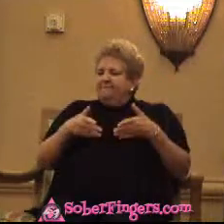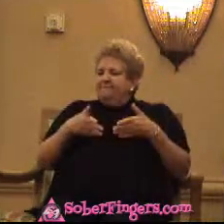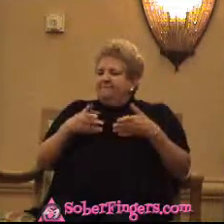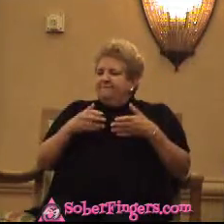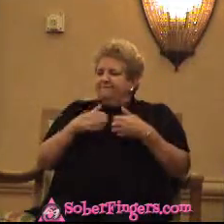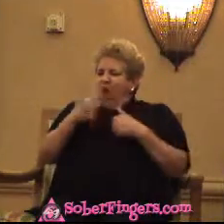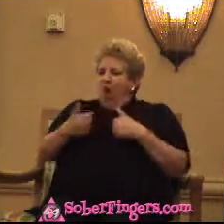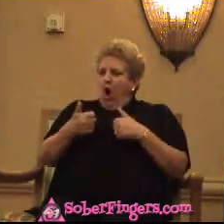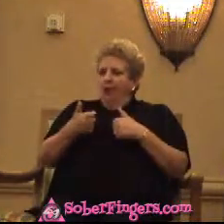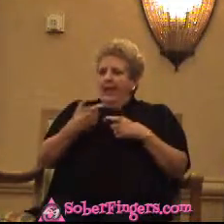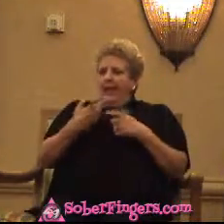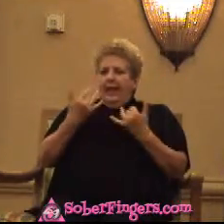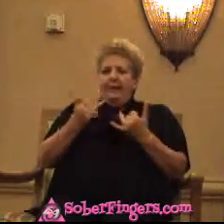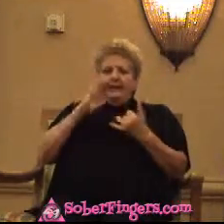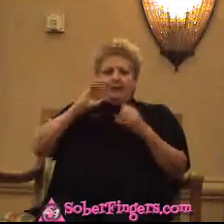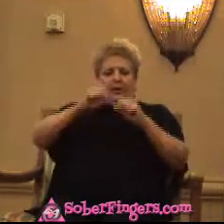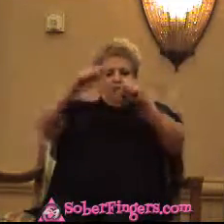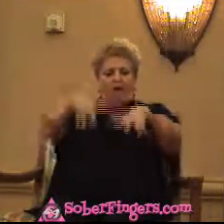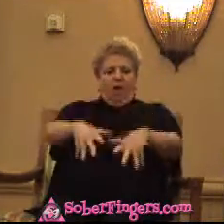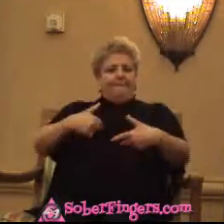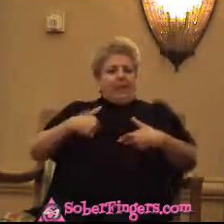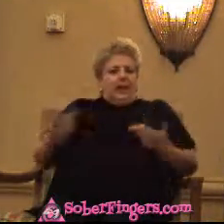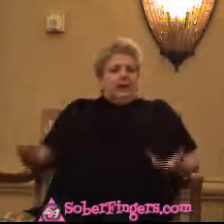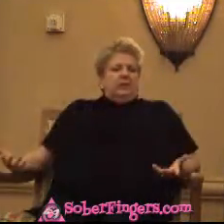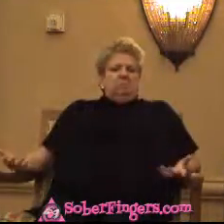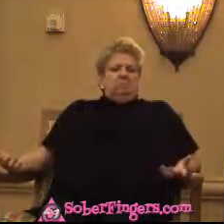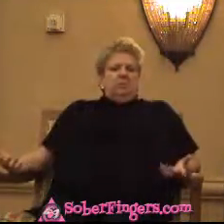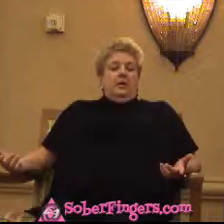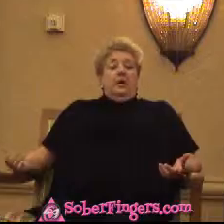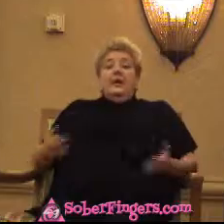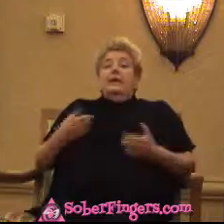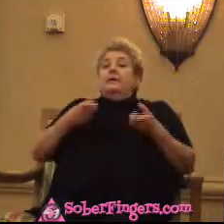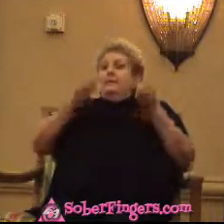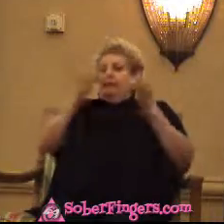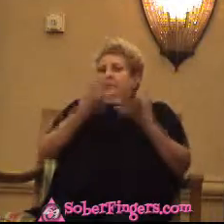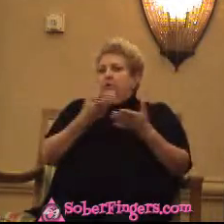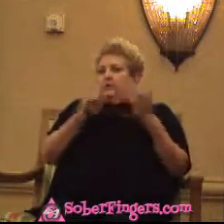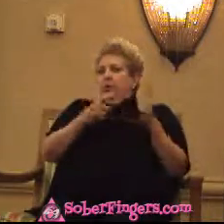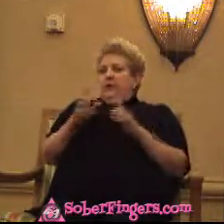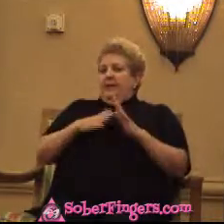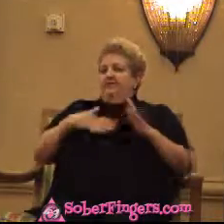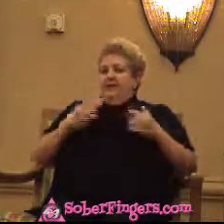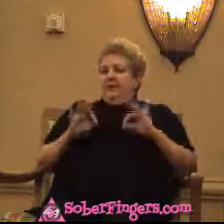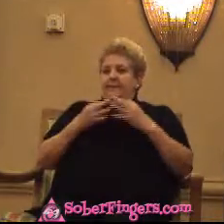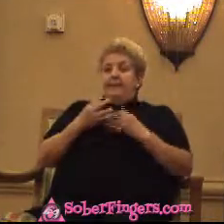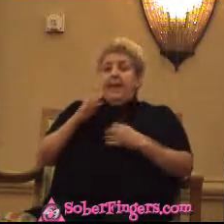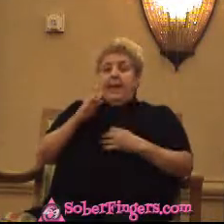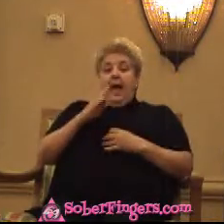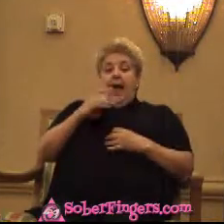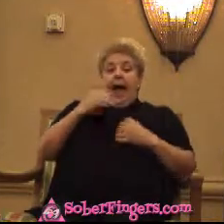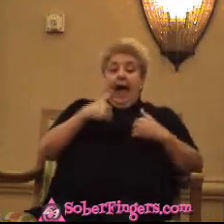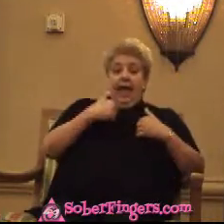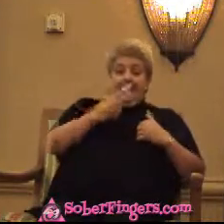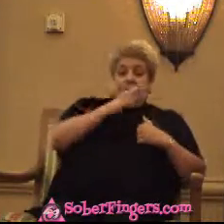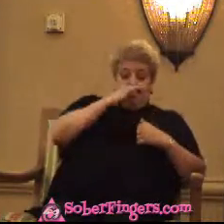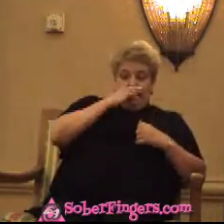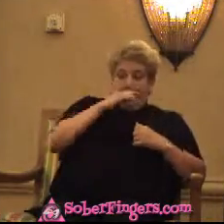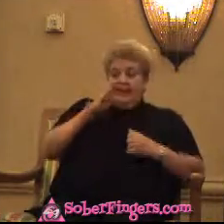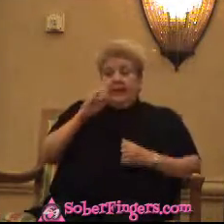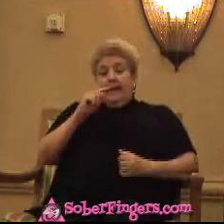Let me tell you a little bit about my family, what's going on with that. I got a bunch of kids. Betty Ann had 3 kids, I had 3 kids, we had 3 kids.